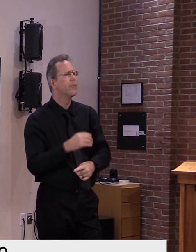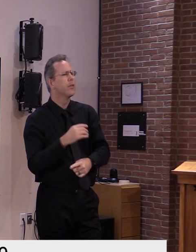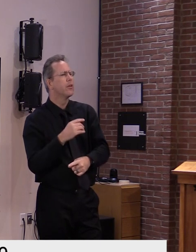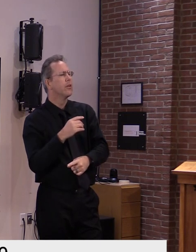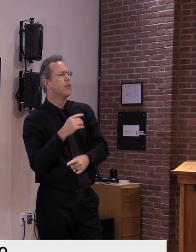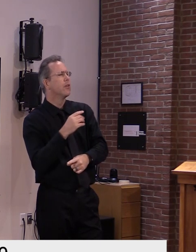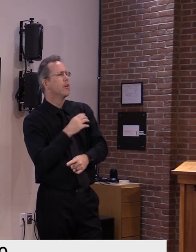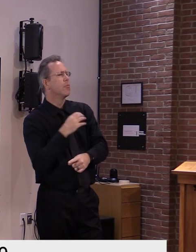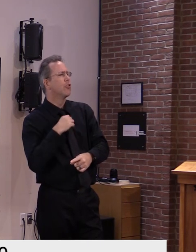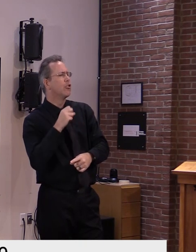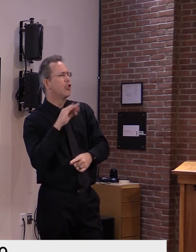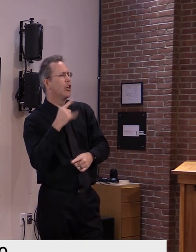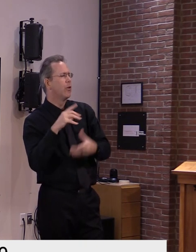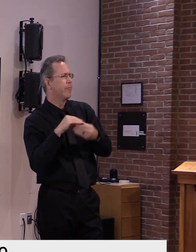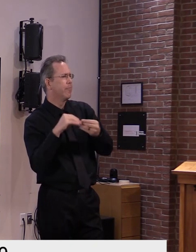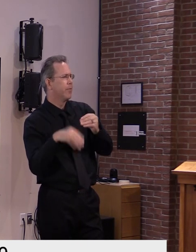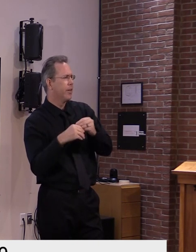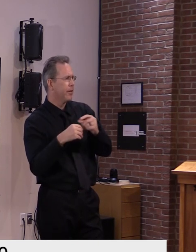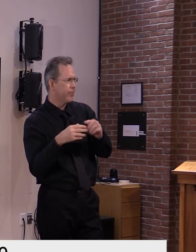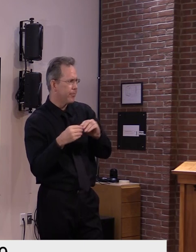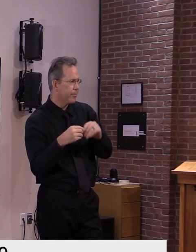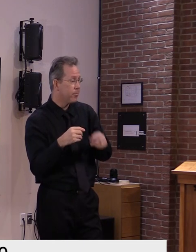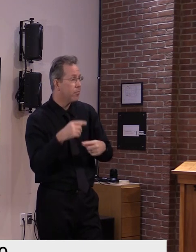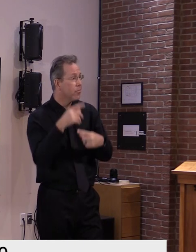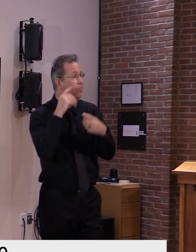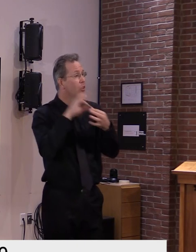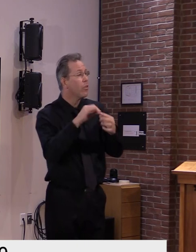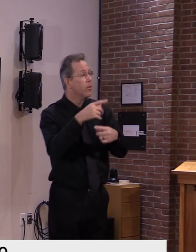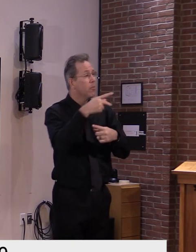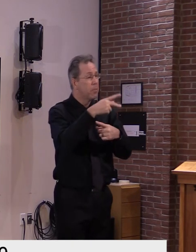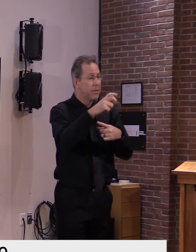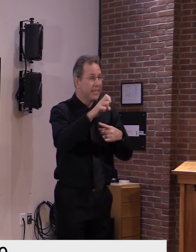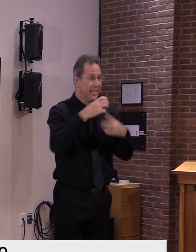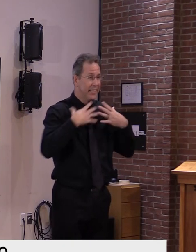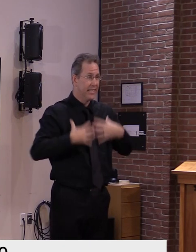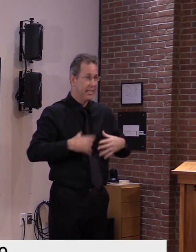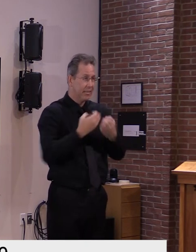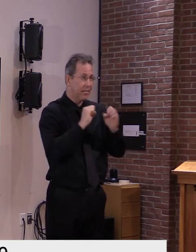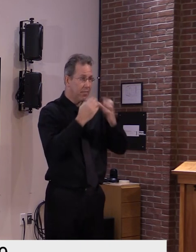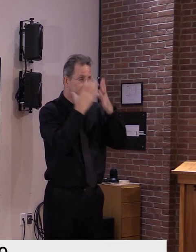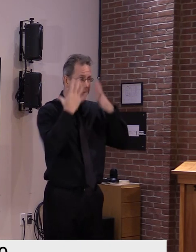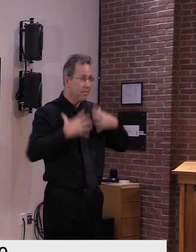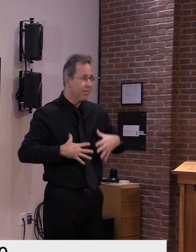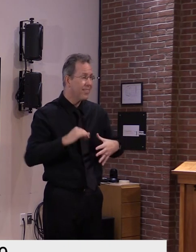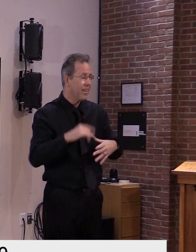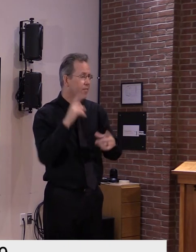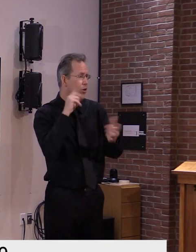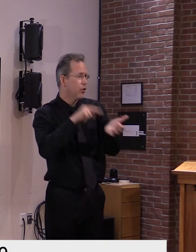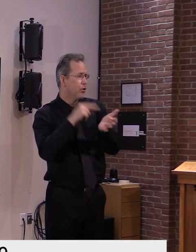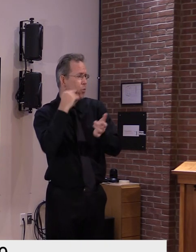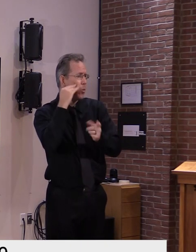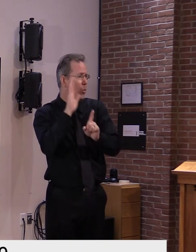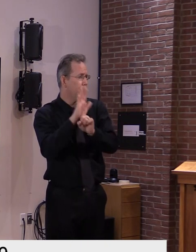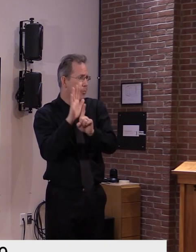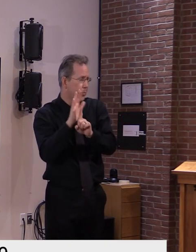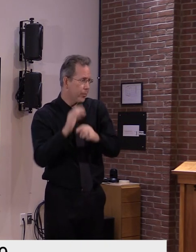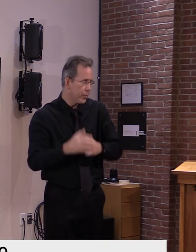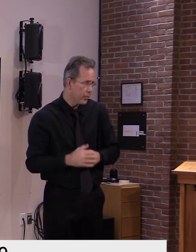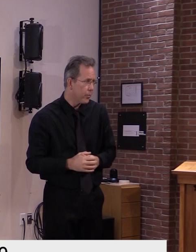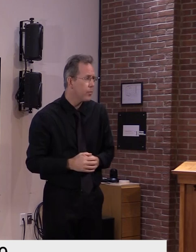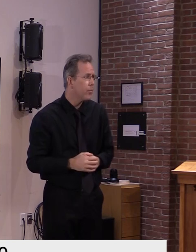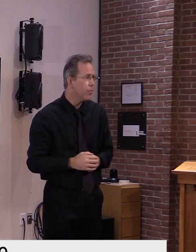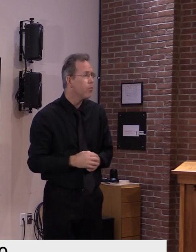around PPE and long-term care facilities. What happens is if they have an issue with their supply